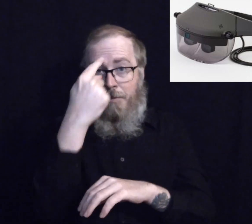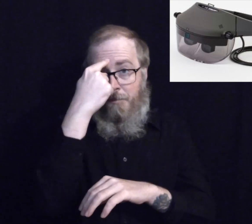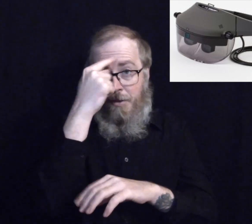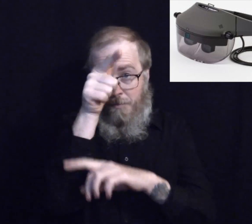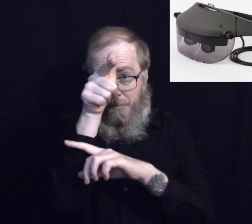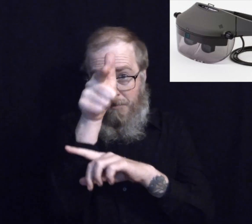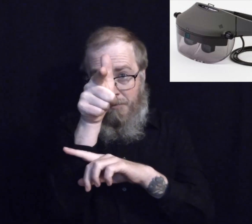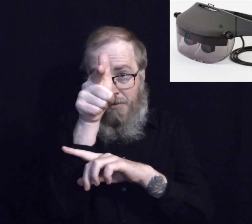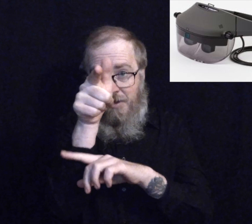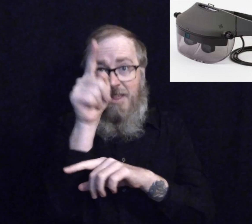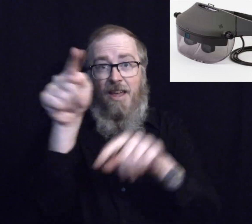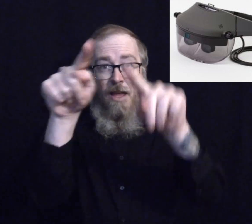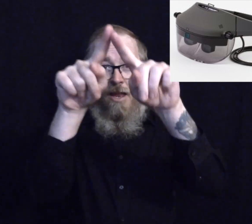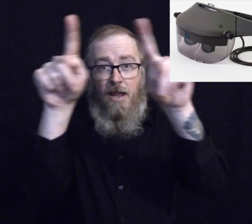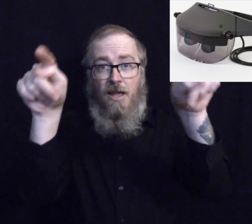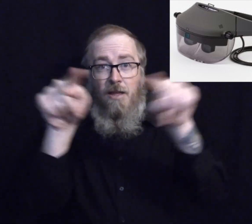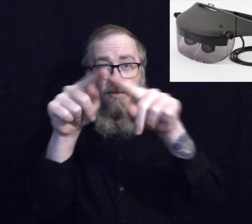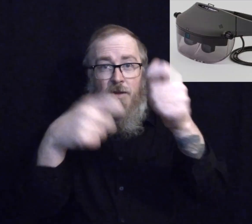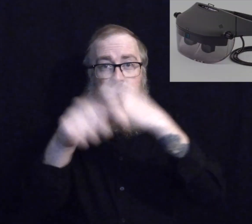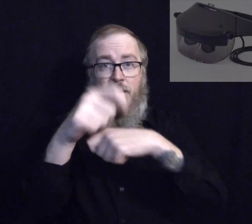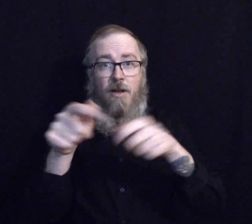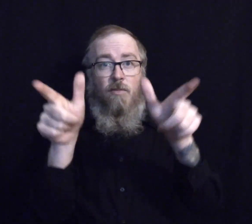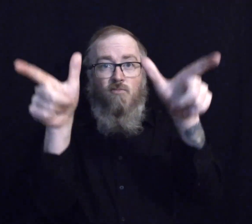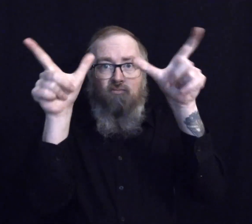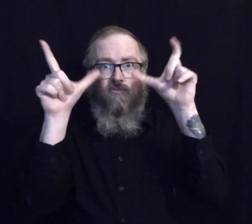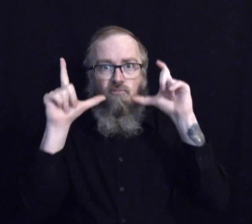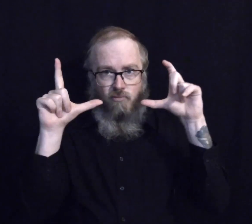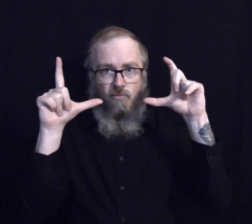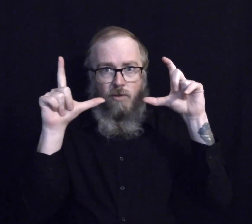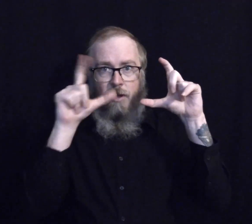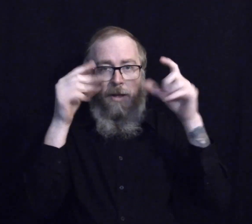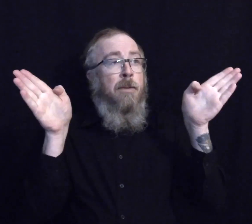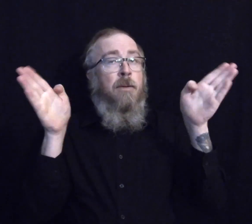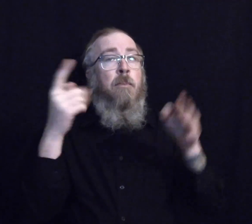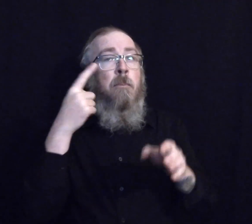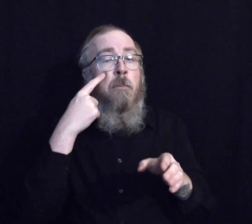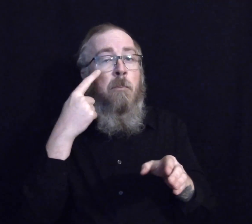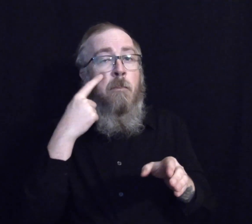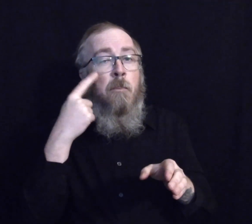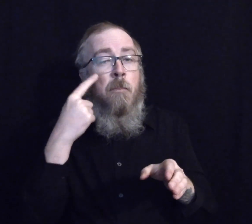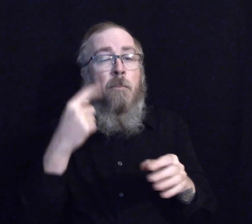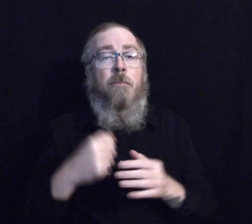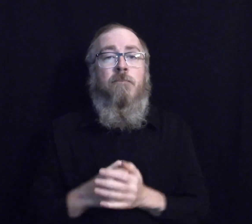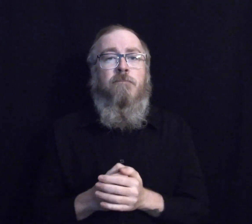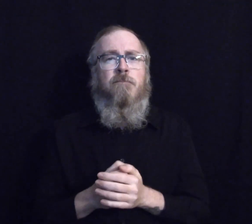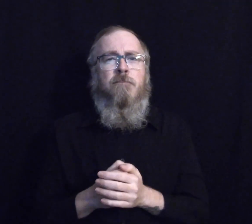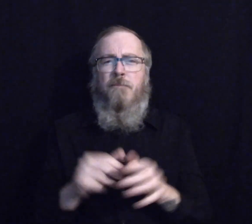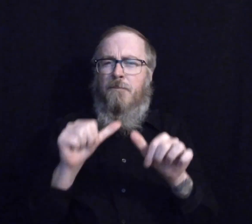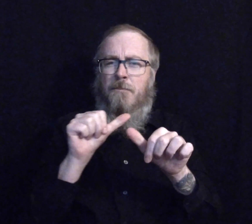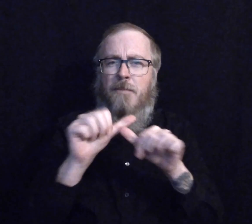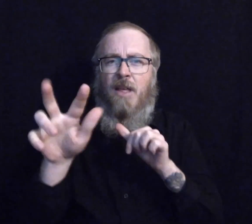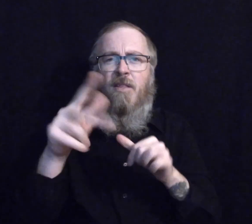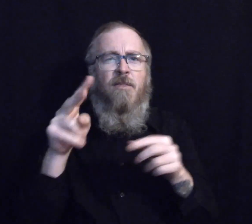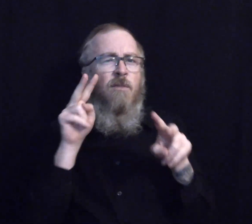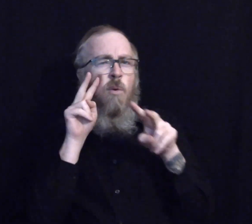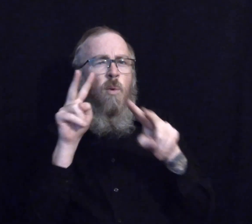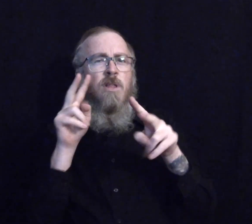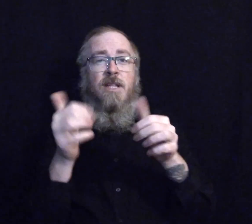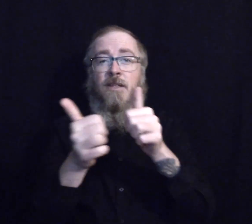headset that allows us to have a very expanded, magnified view right in our frame of vision. It's great for